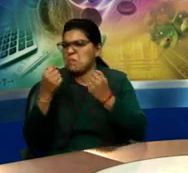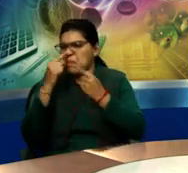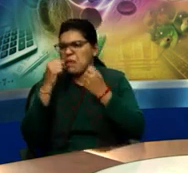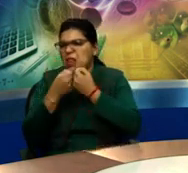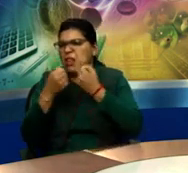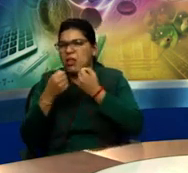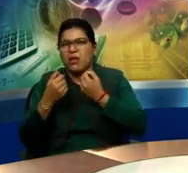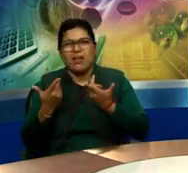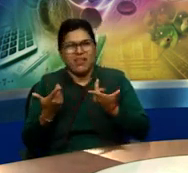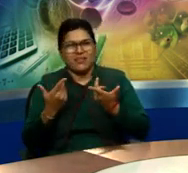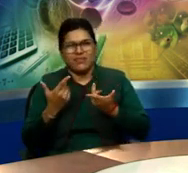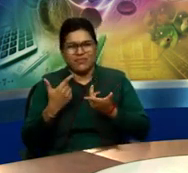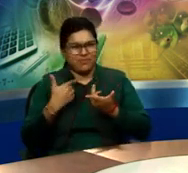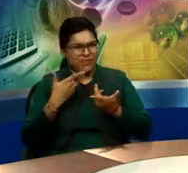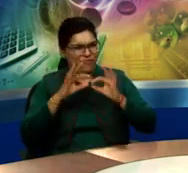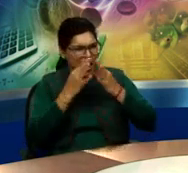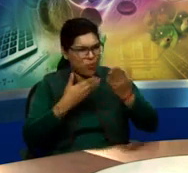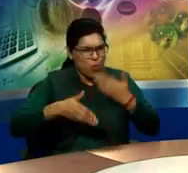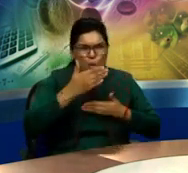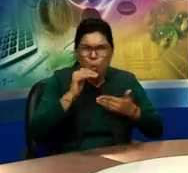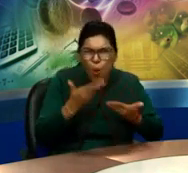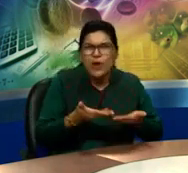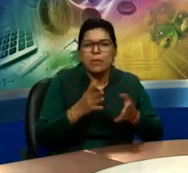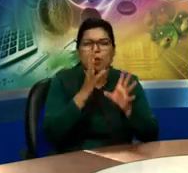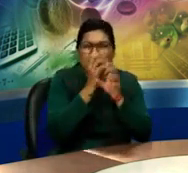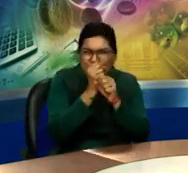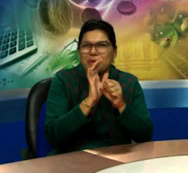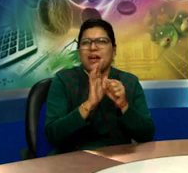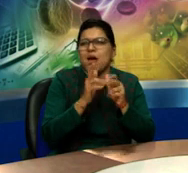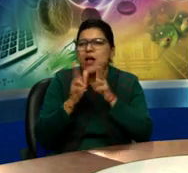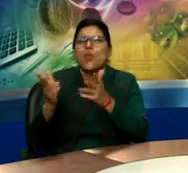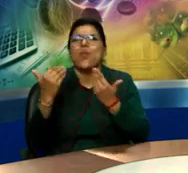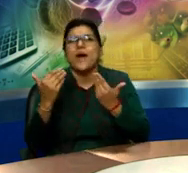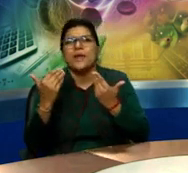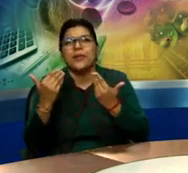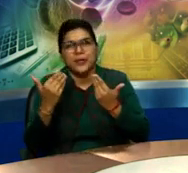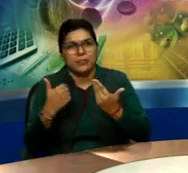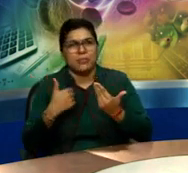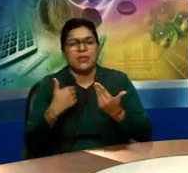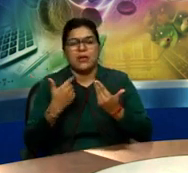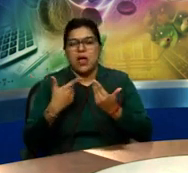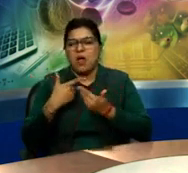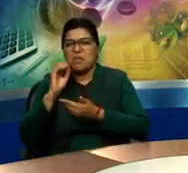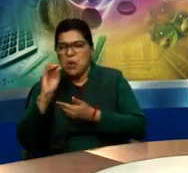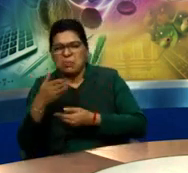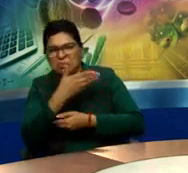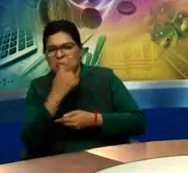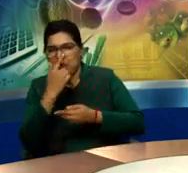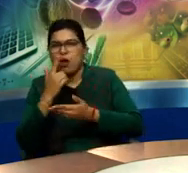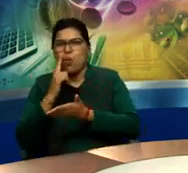if we malign our family members in public, then it is considered as a sign of disloyalty to the family.